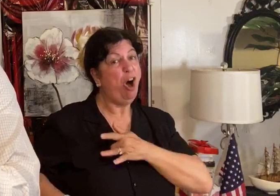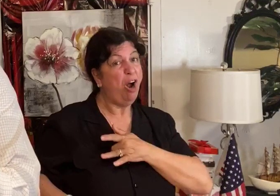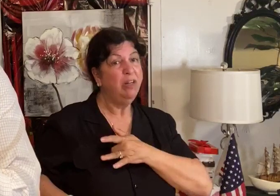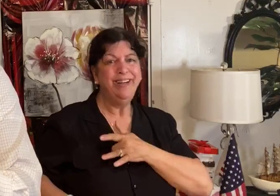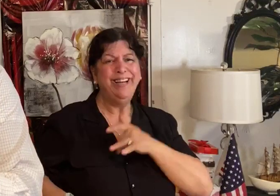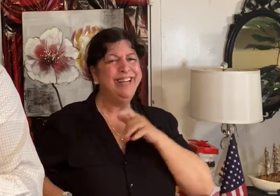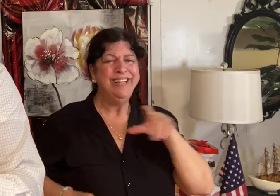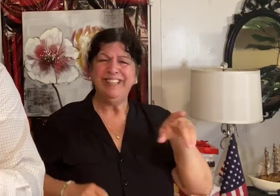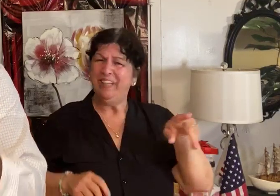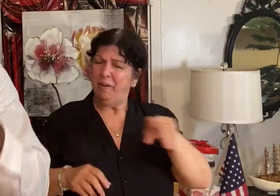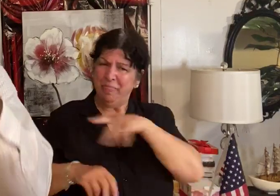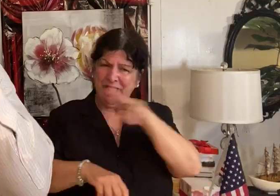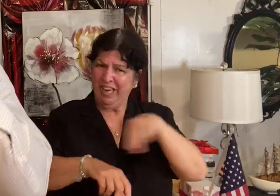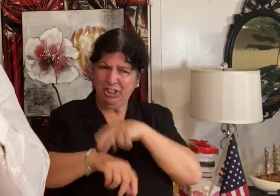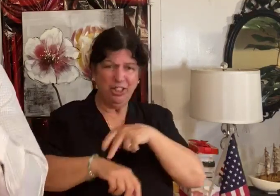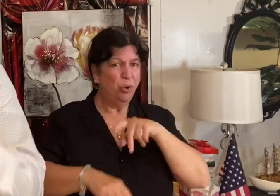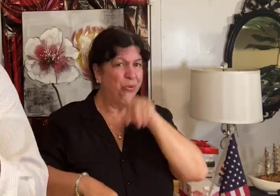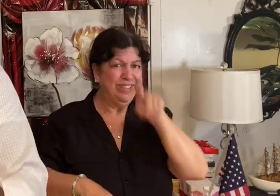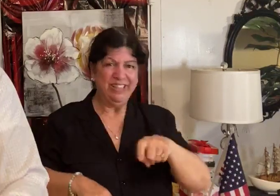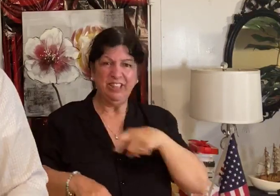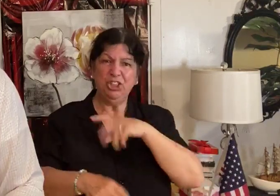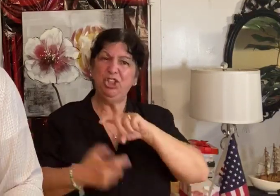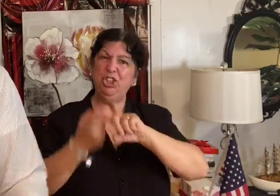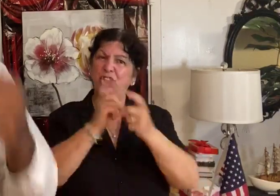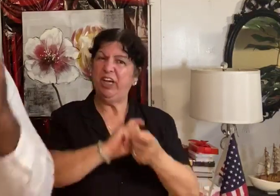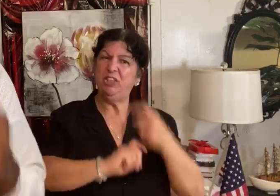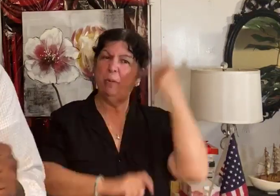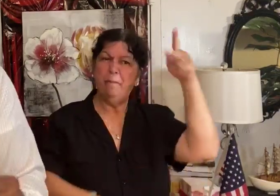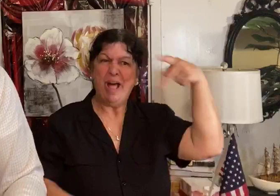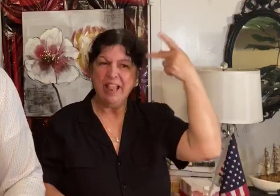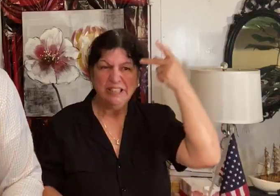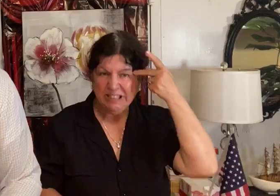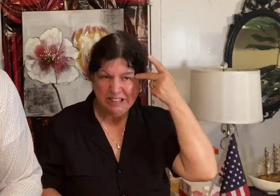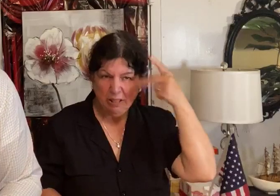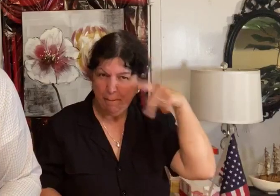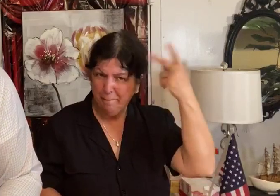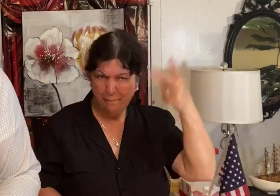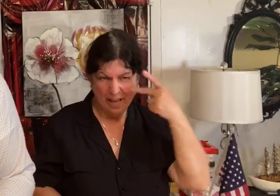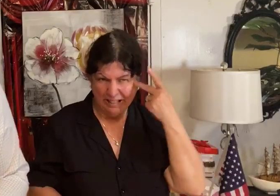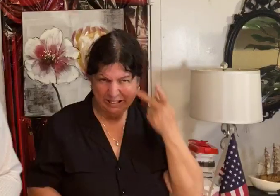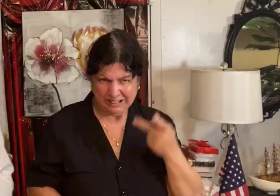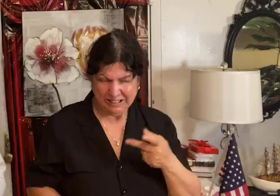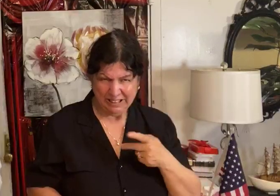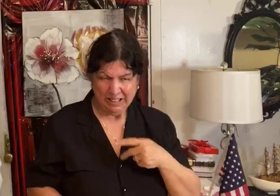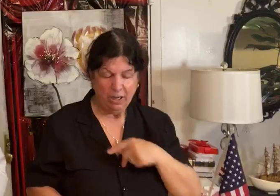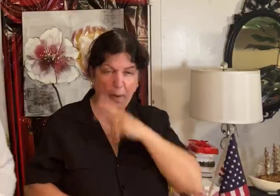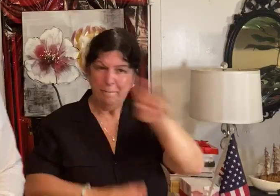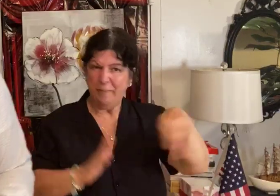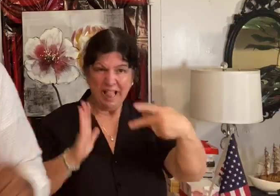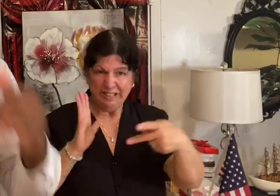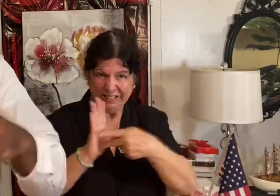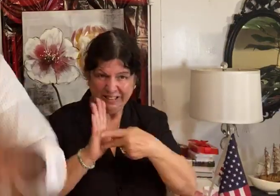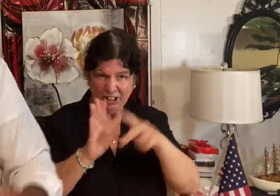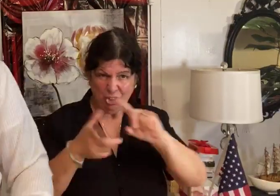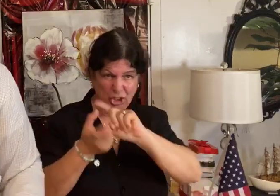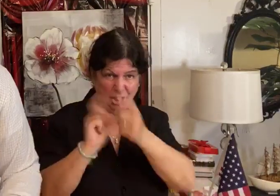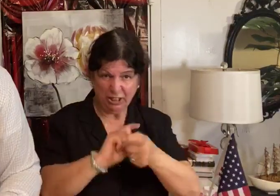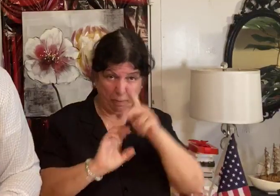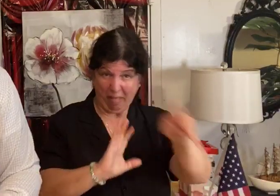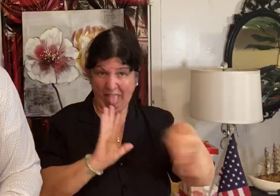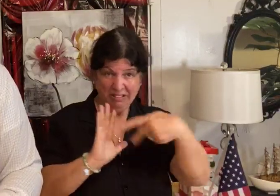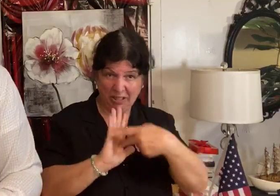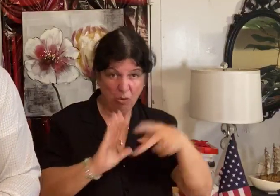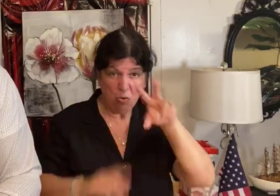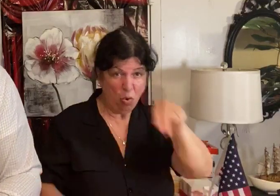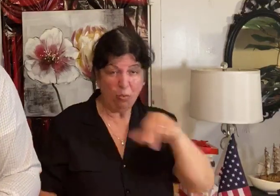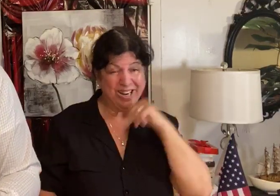in policy. We need a change in our heart. We need an inward change. And it's sad because this is a time now